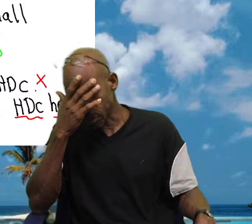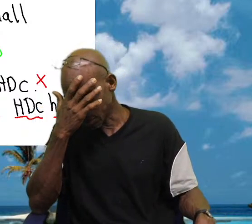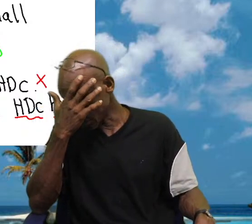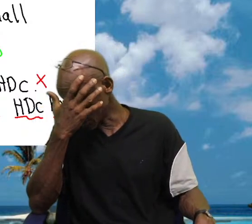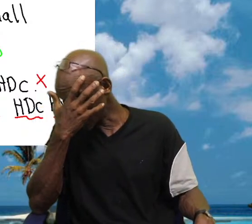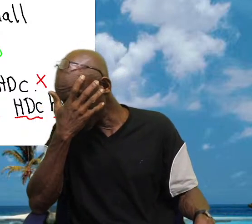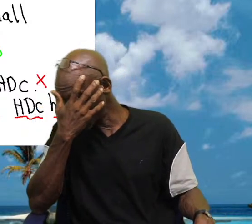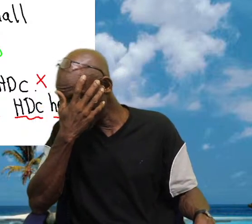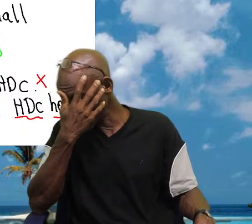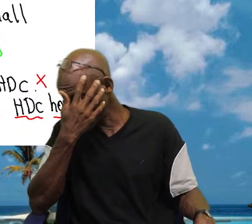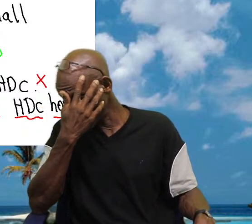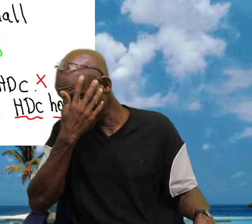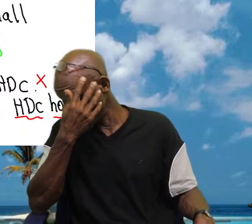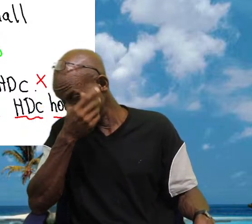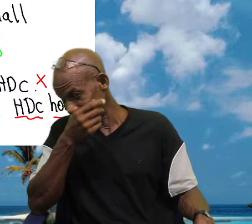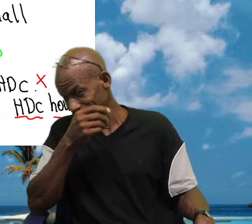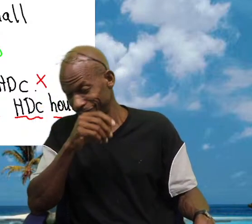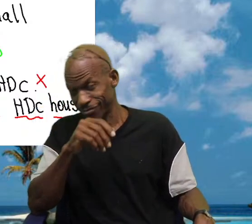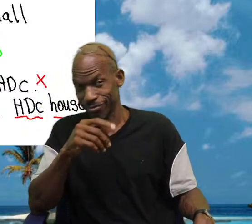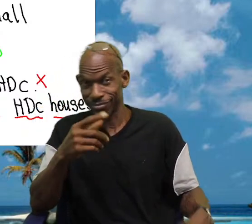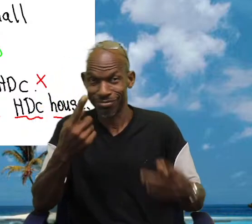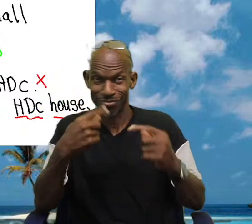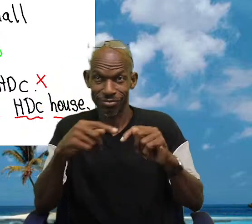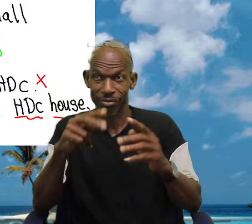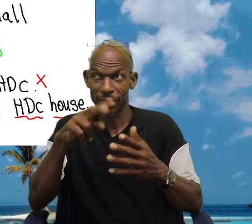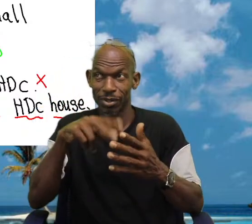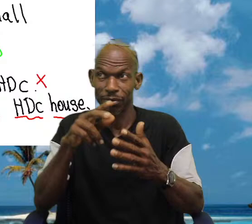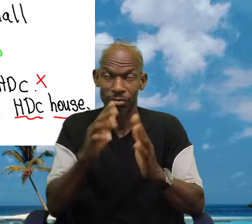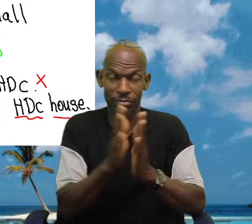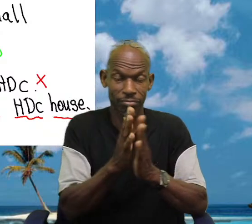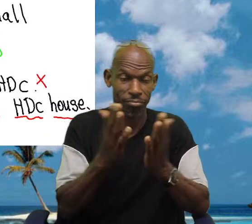to read. Try and read books.